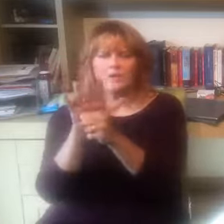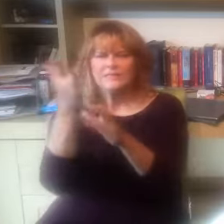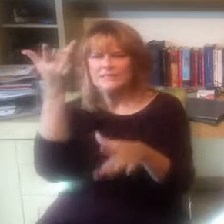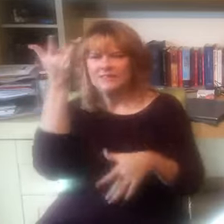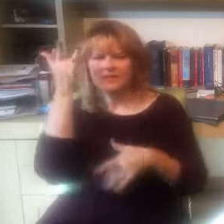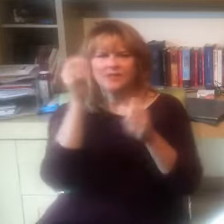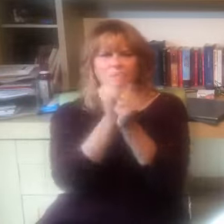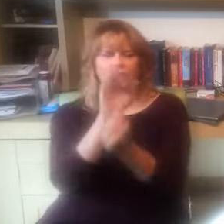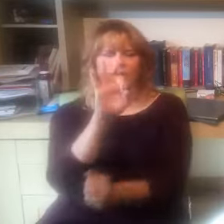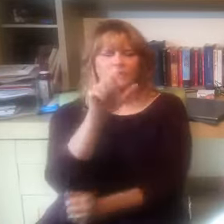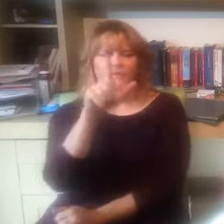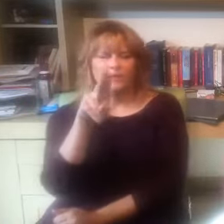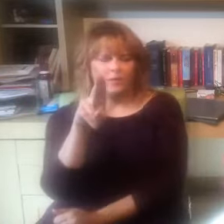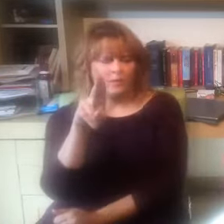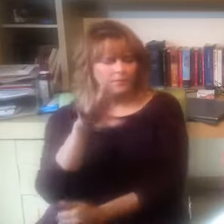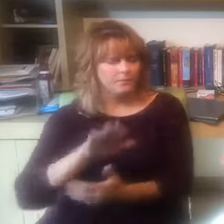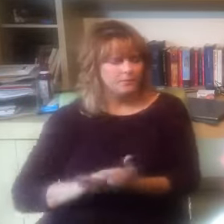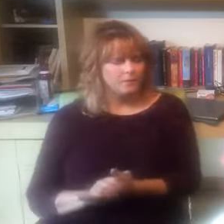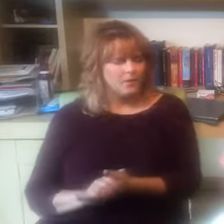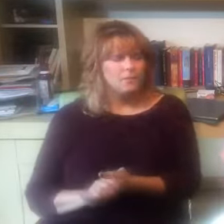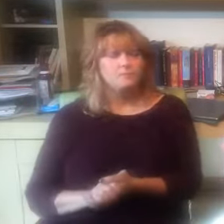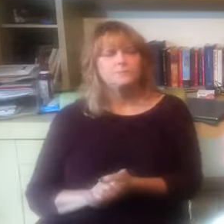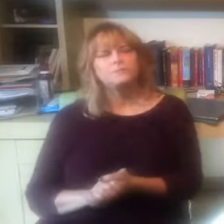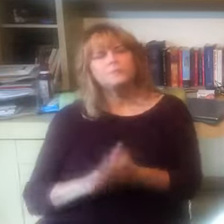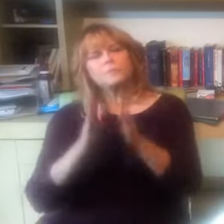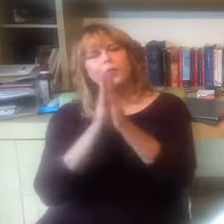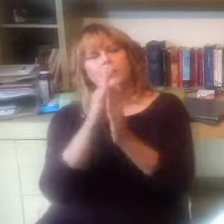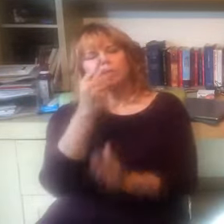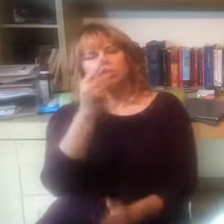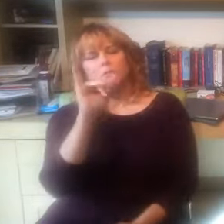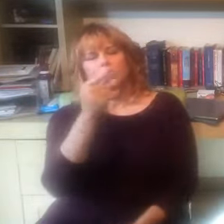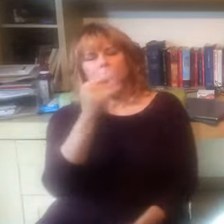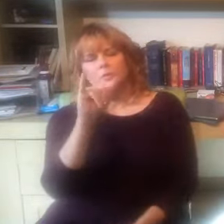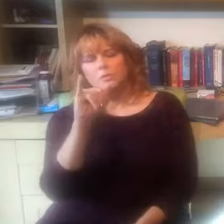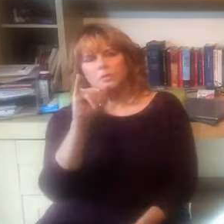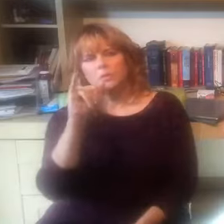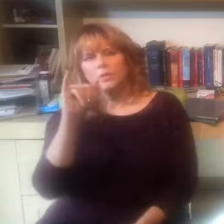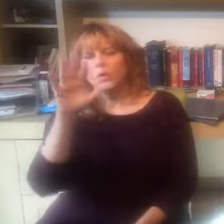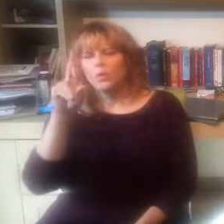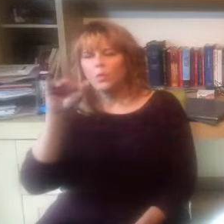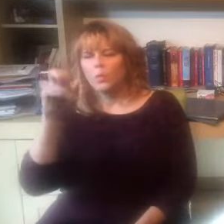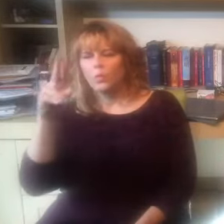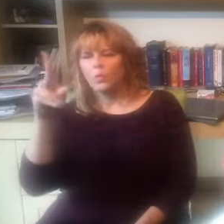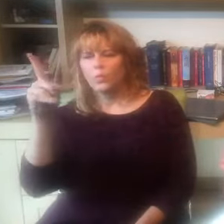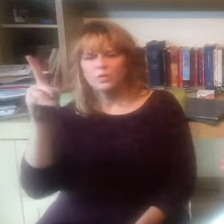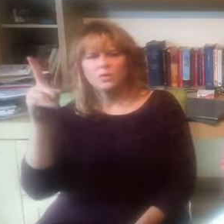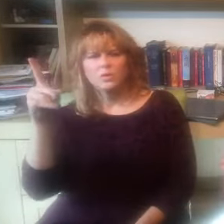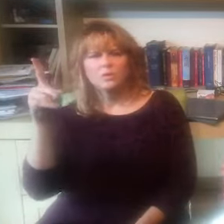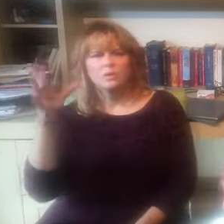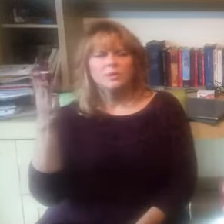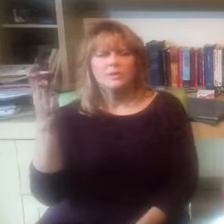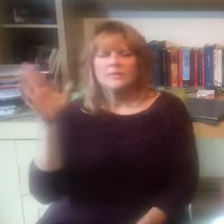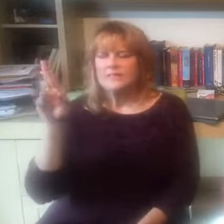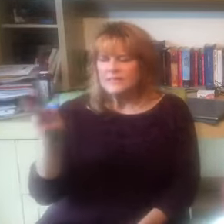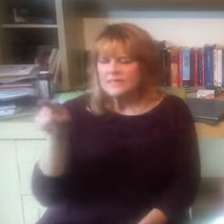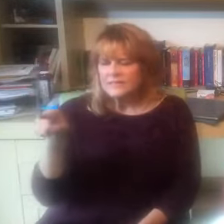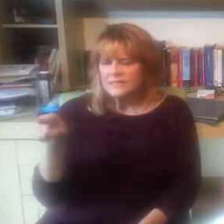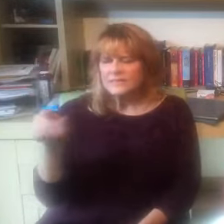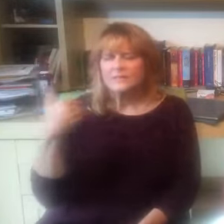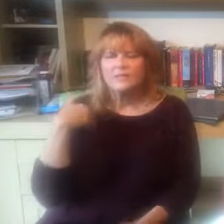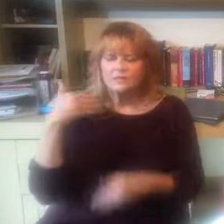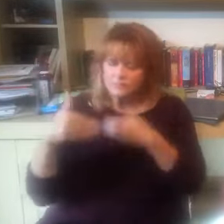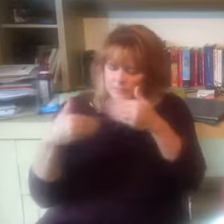with the flu. And we're going to pray for them. We're going to pray for Gigi and Richard. Richard is going through quite a